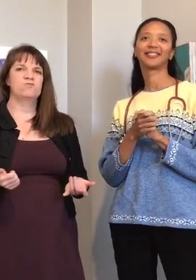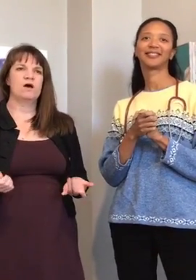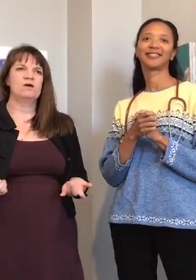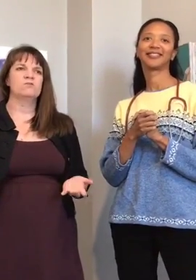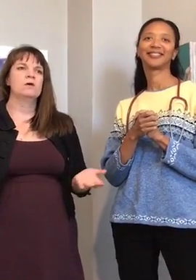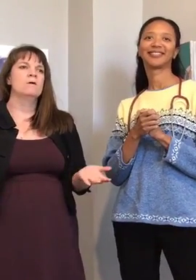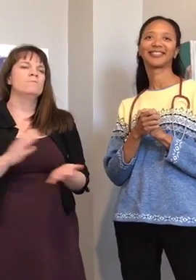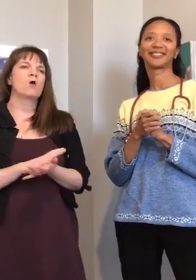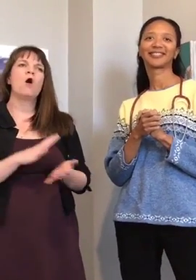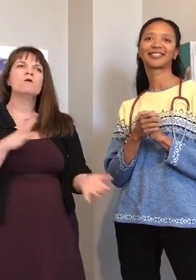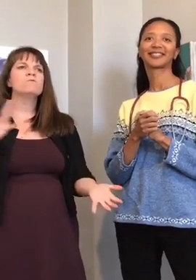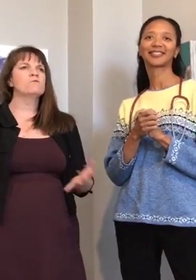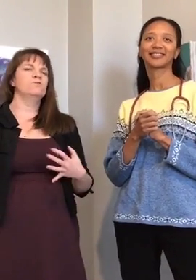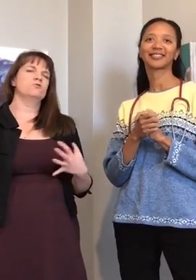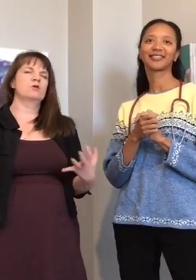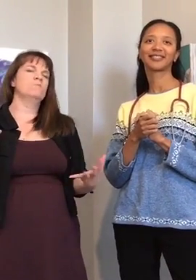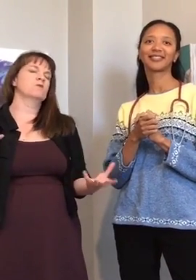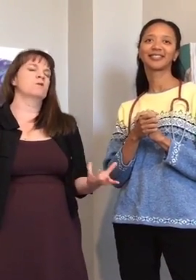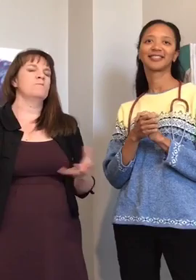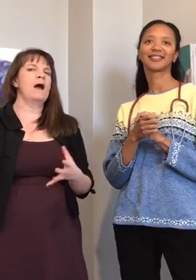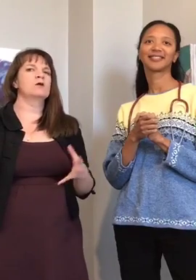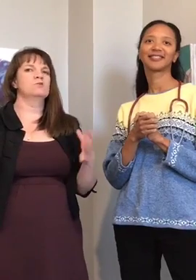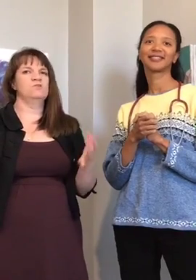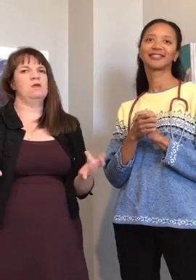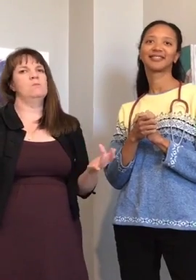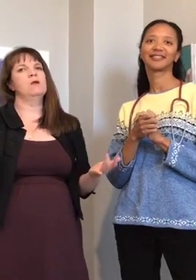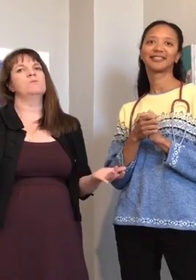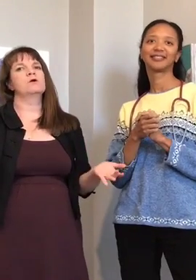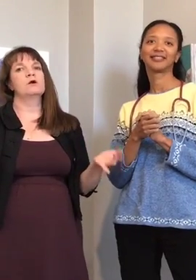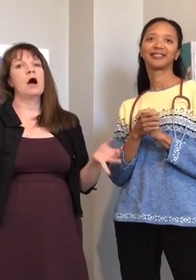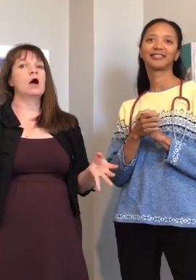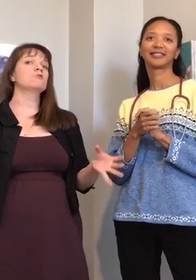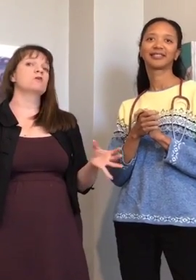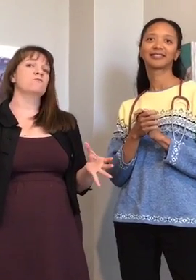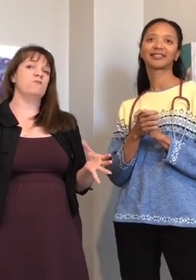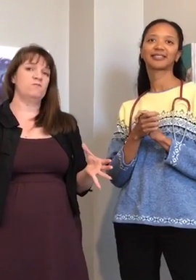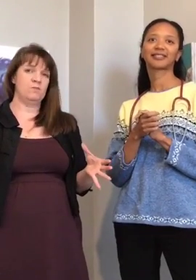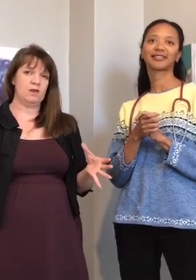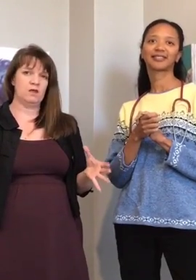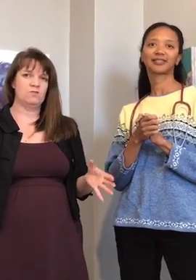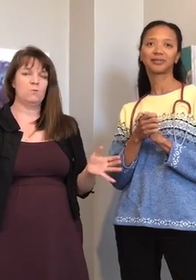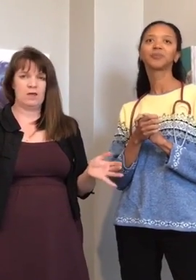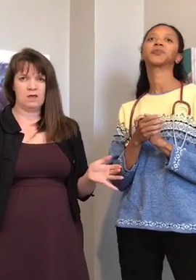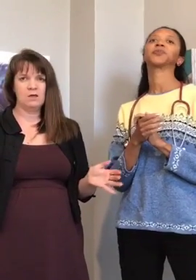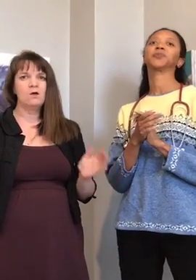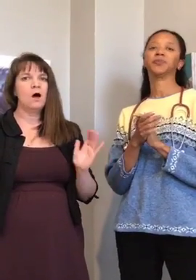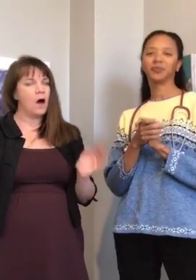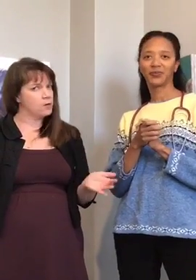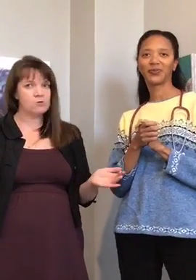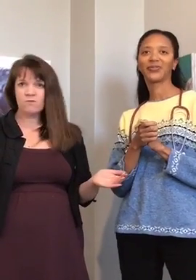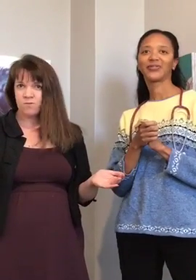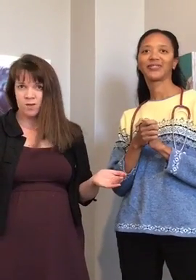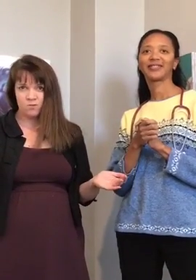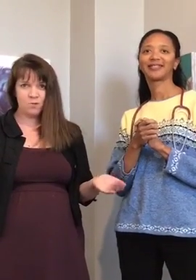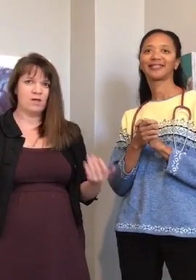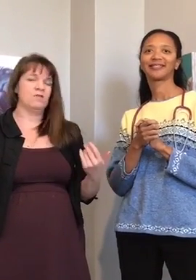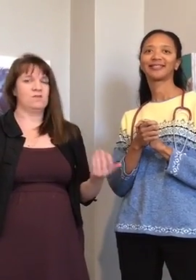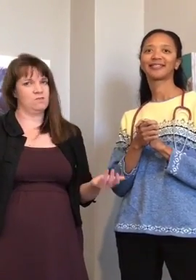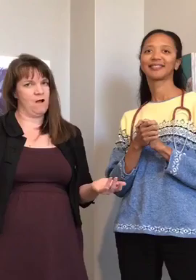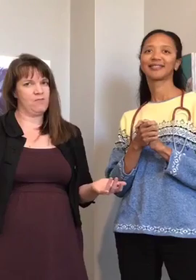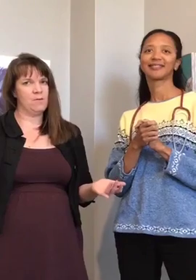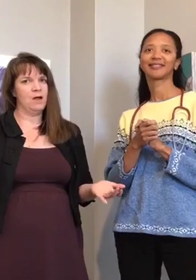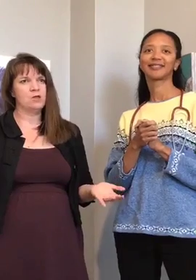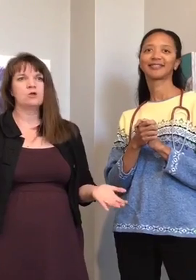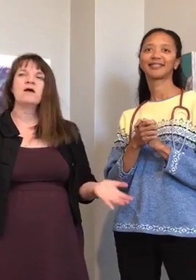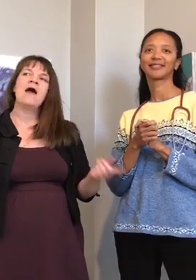to exercise. All of the research keeps coming back to the same number, 150 minutes a week. 150 minutes a week,